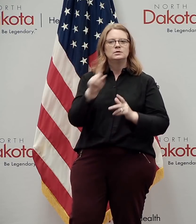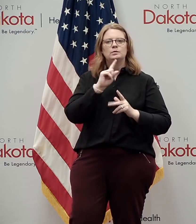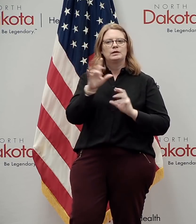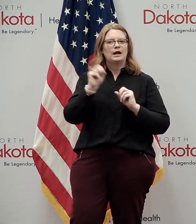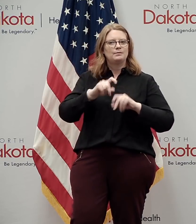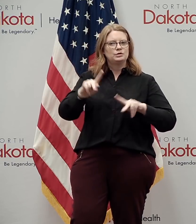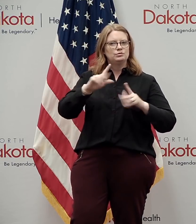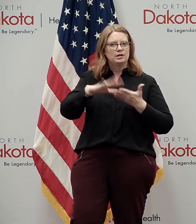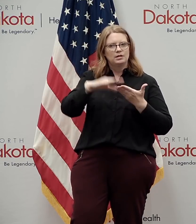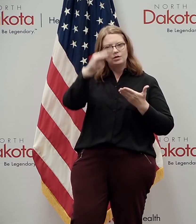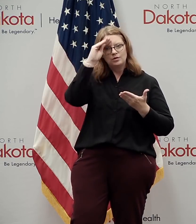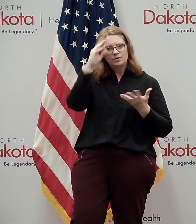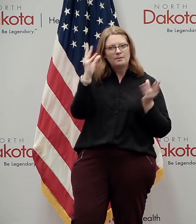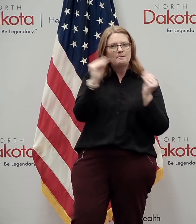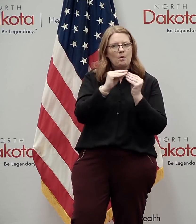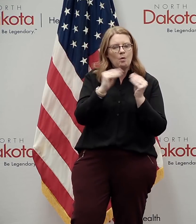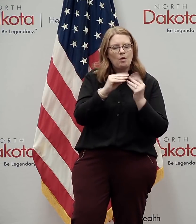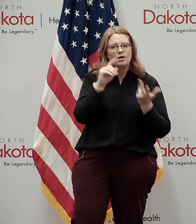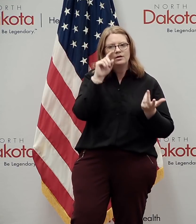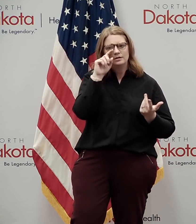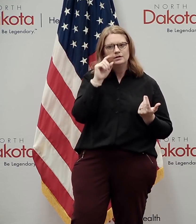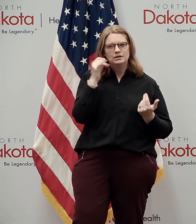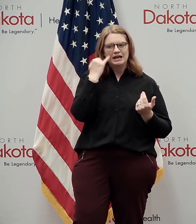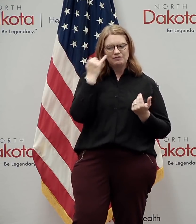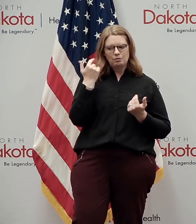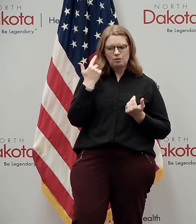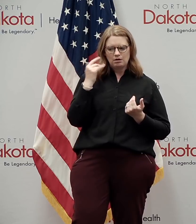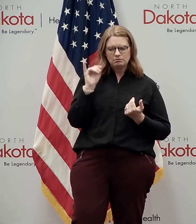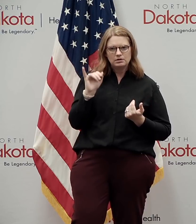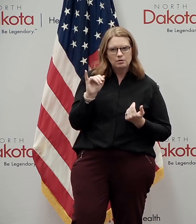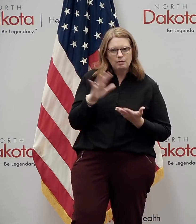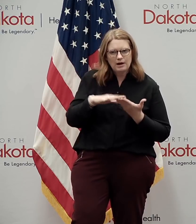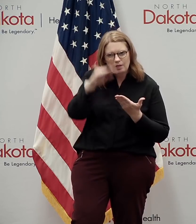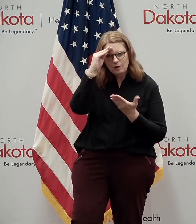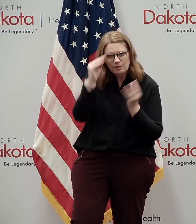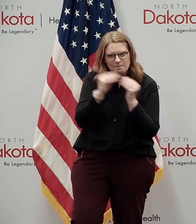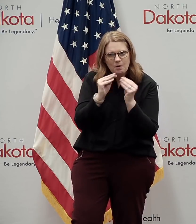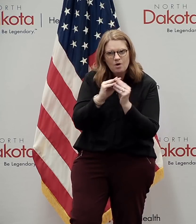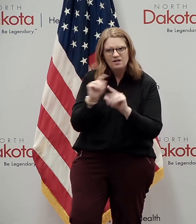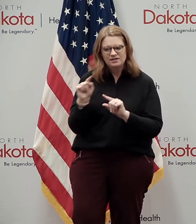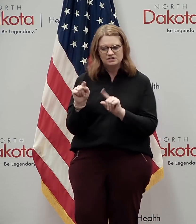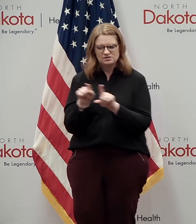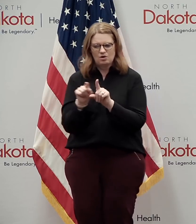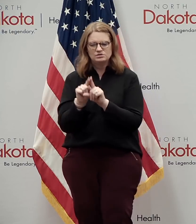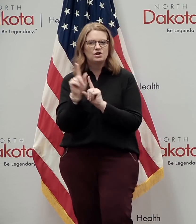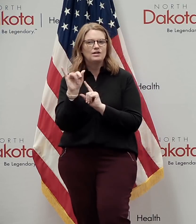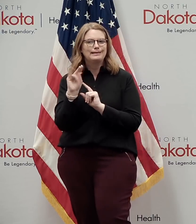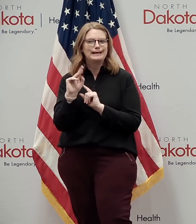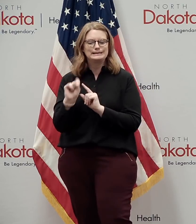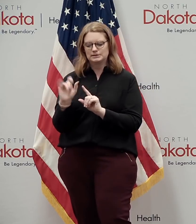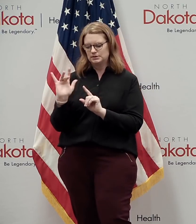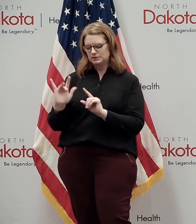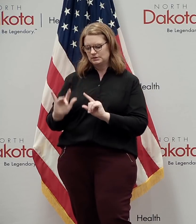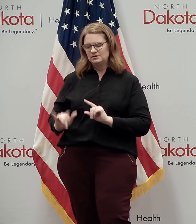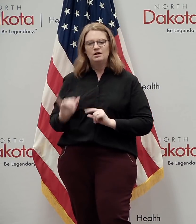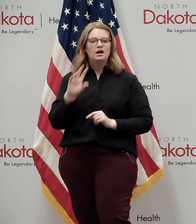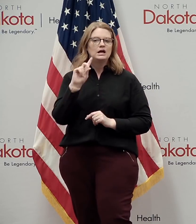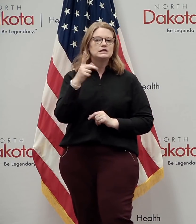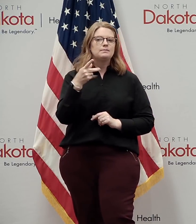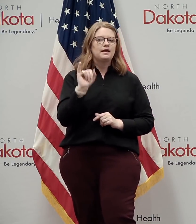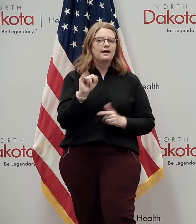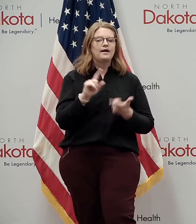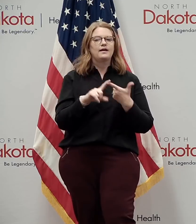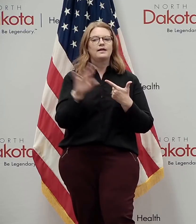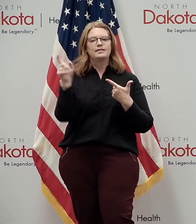more. If there's any of those speakers that you want to learn more about, there'll be links available, I'm sure, both on the DPI and the